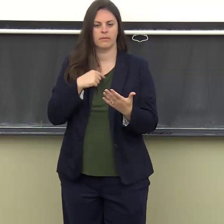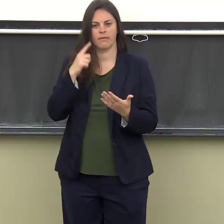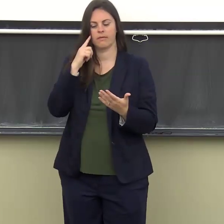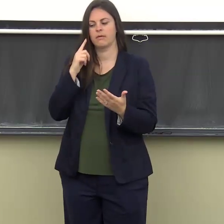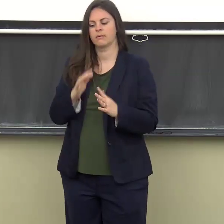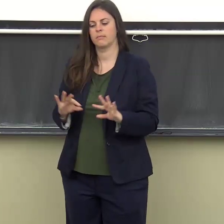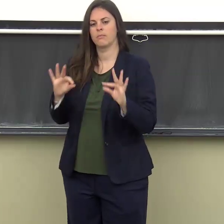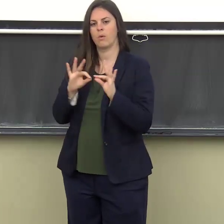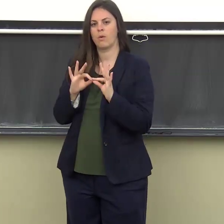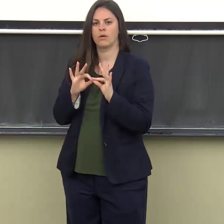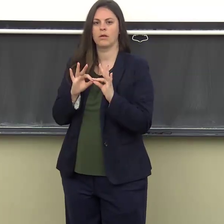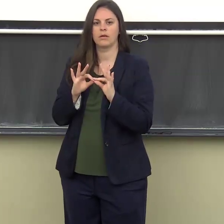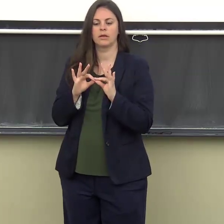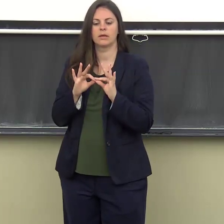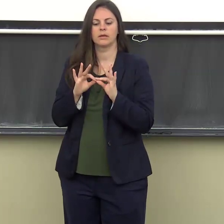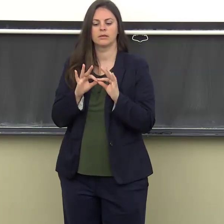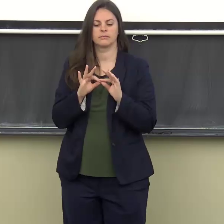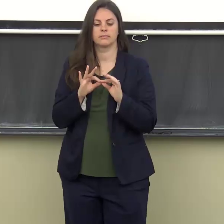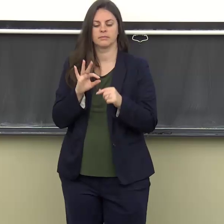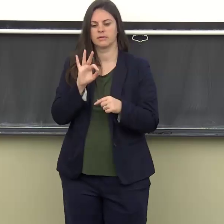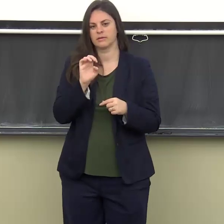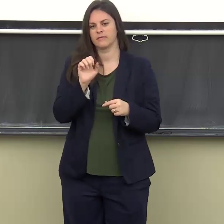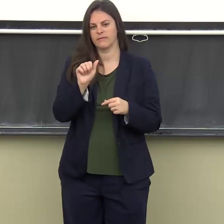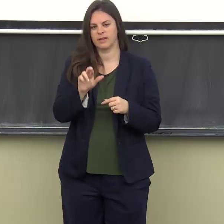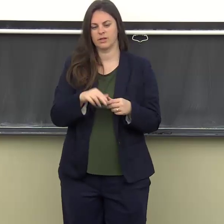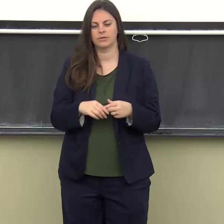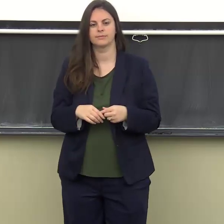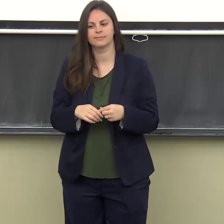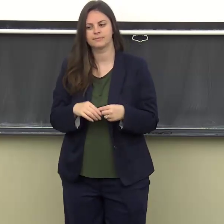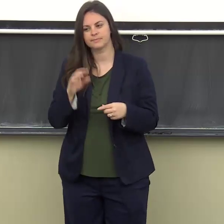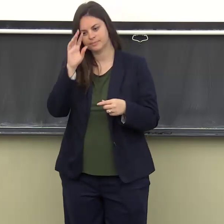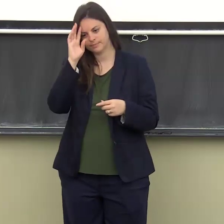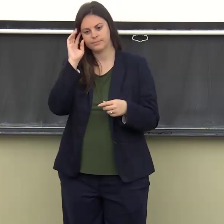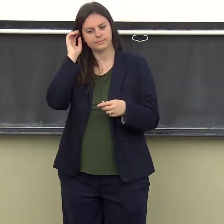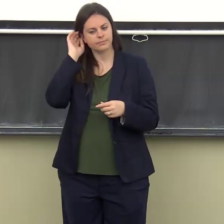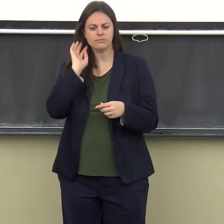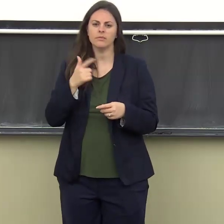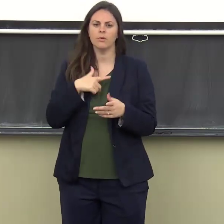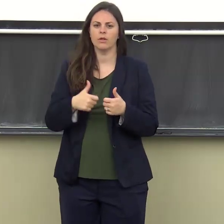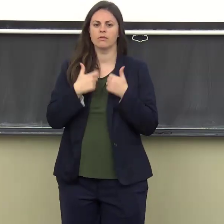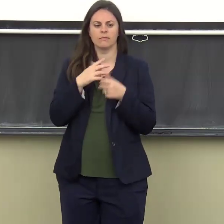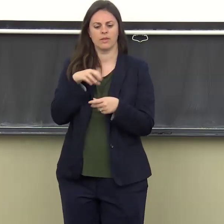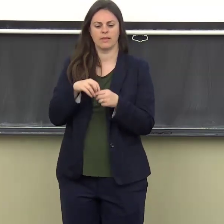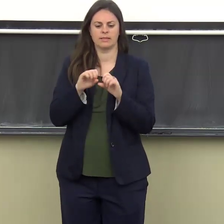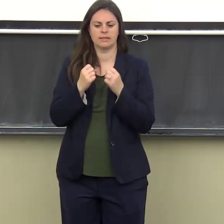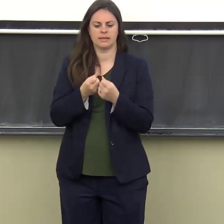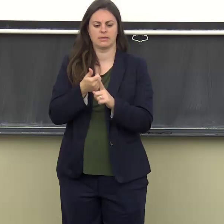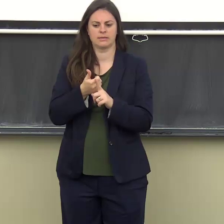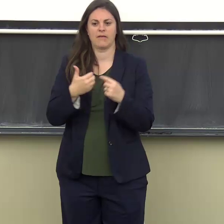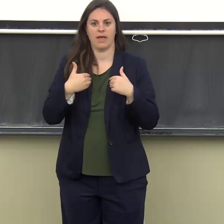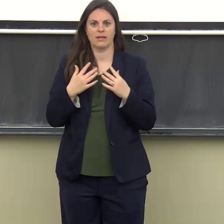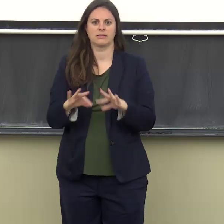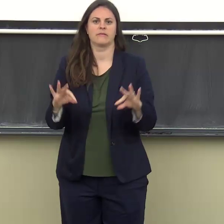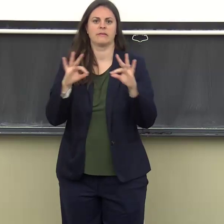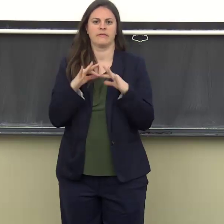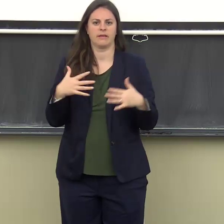is fear. Because I think we're really living in a society that has significant fear, and it's mounting in